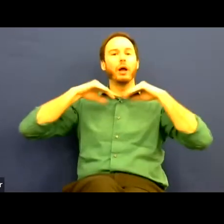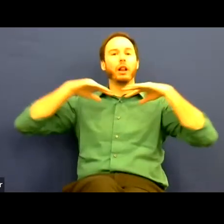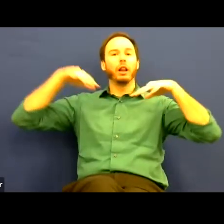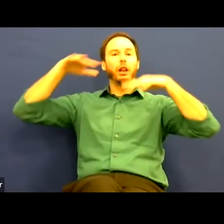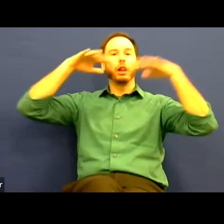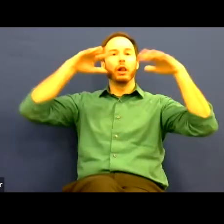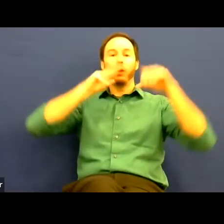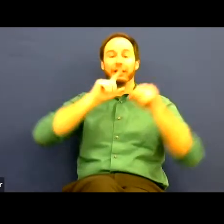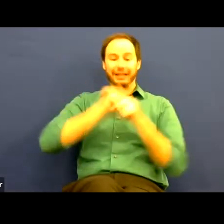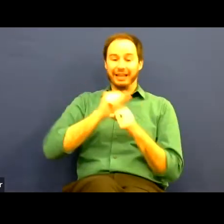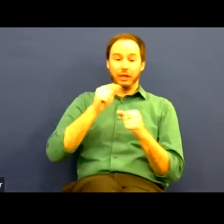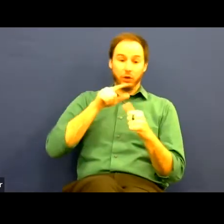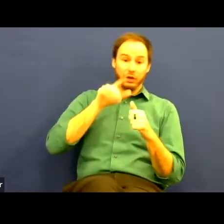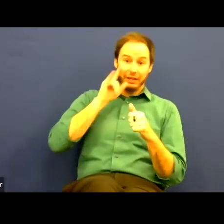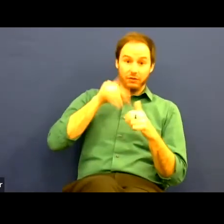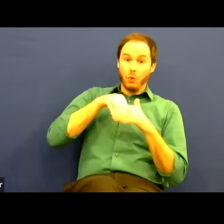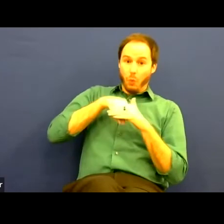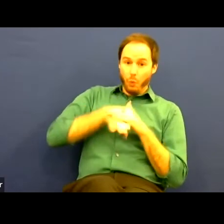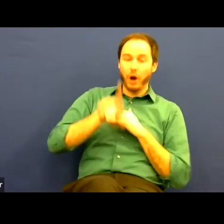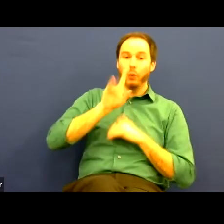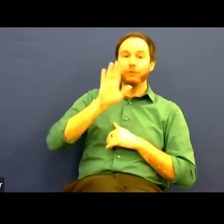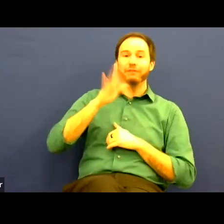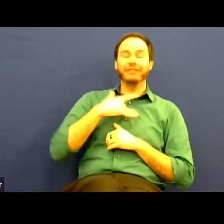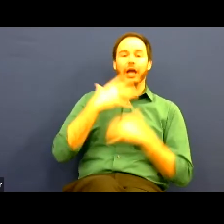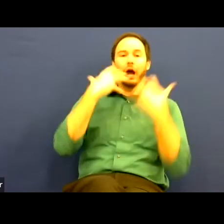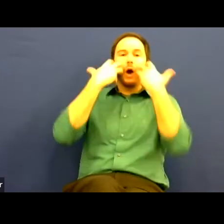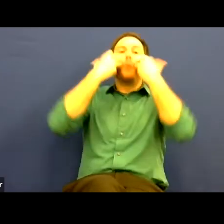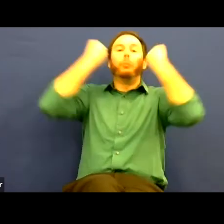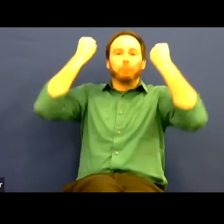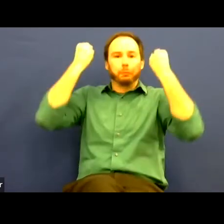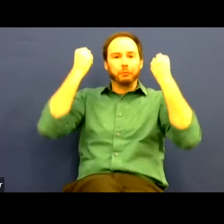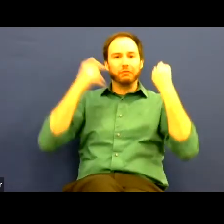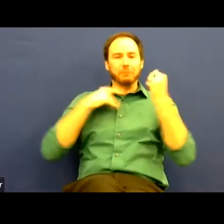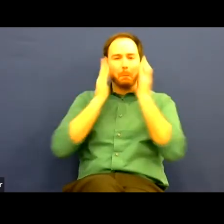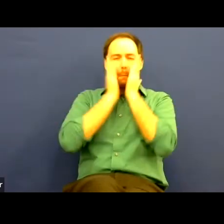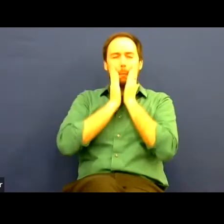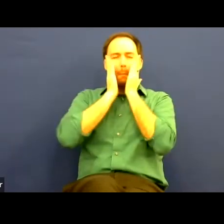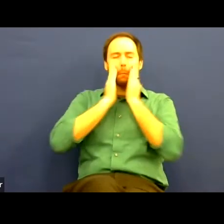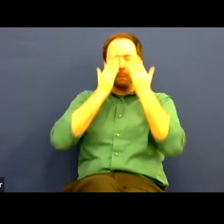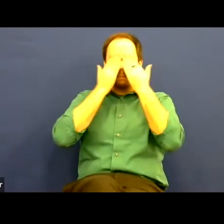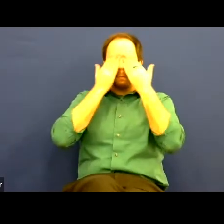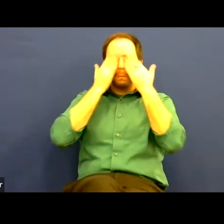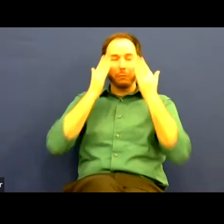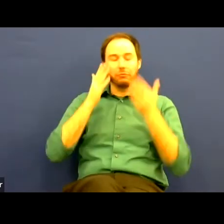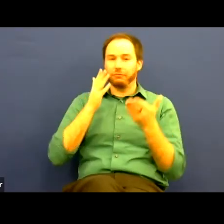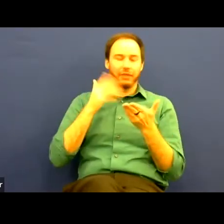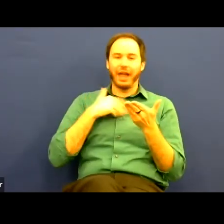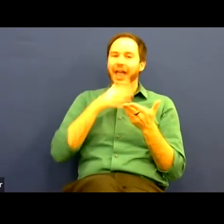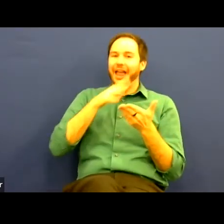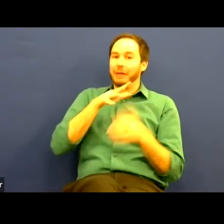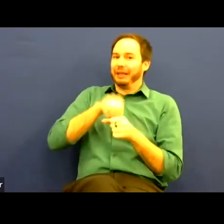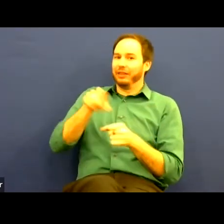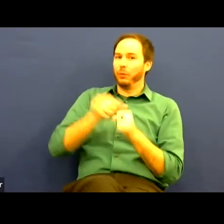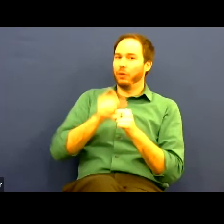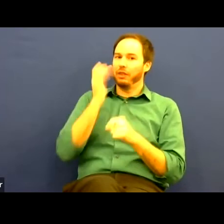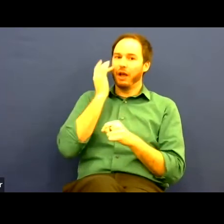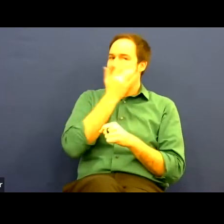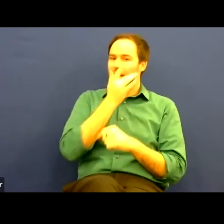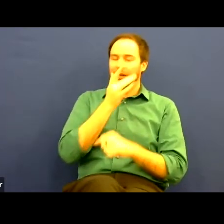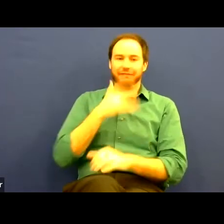and all the moisture is sucked out of your mouth and nose, and it's your eyes get. I would hate to be in there with contacts.